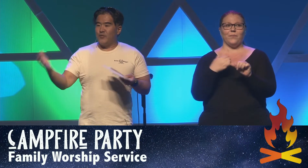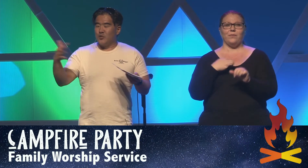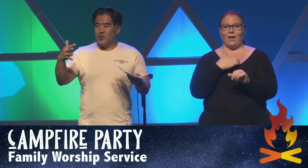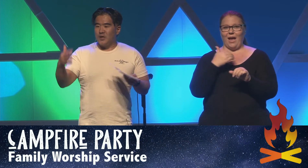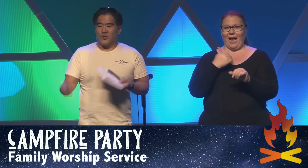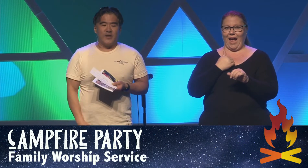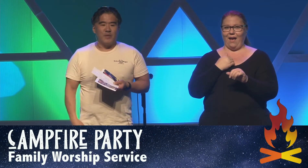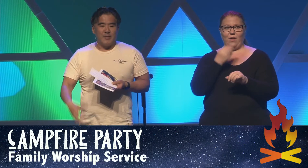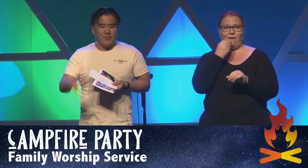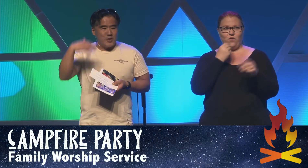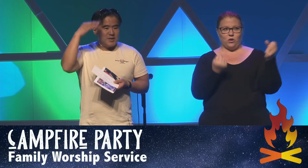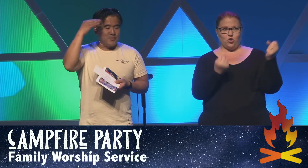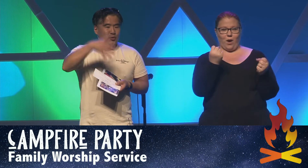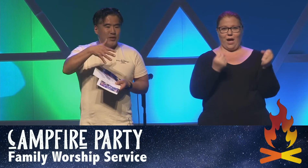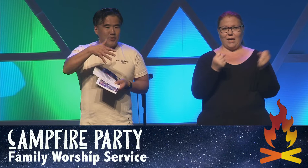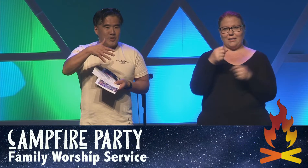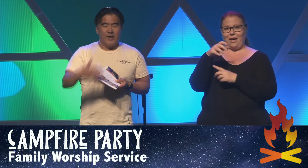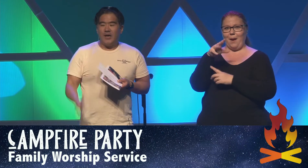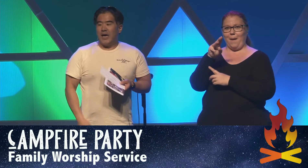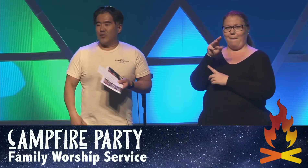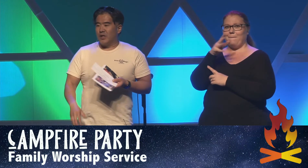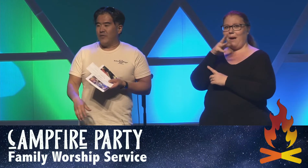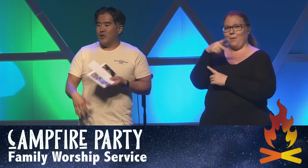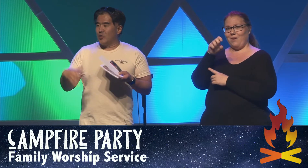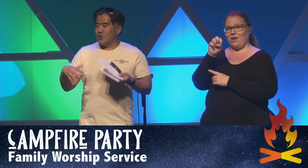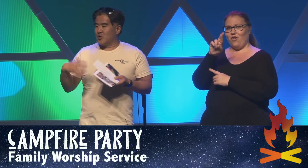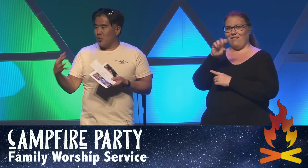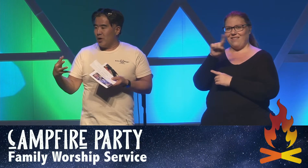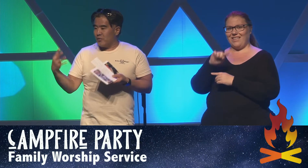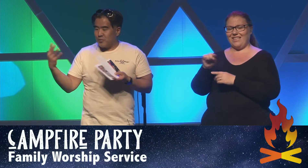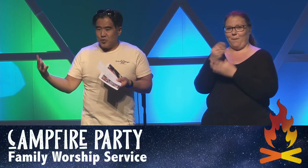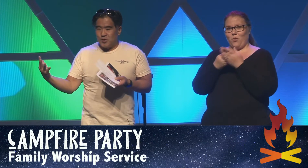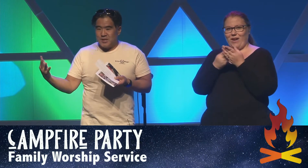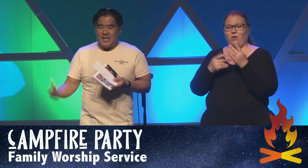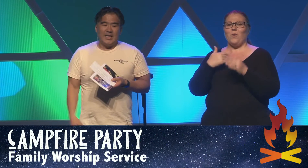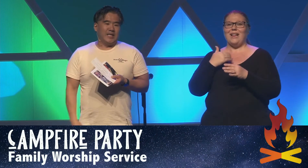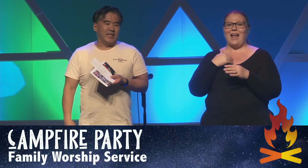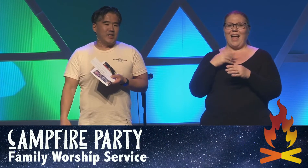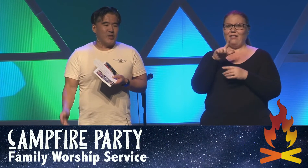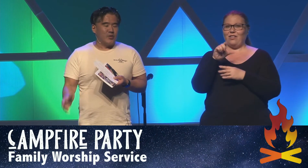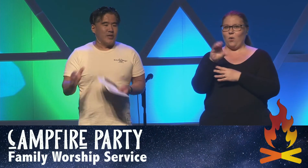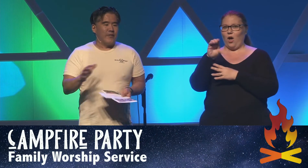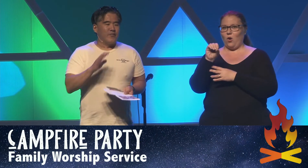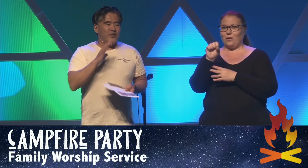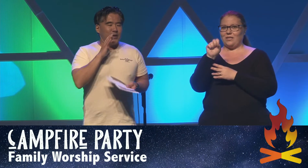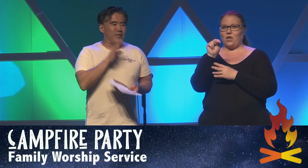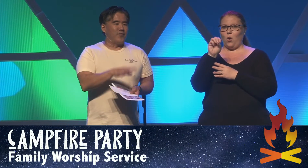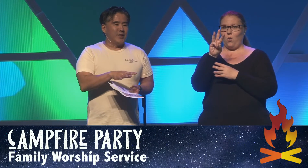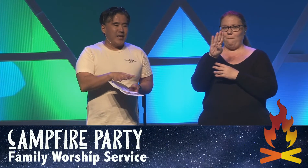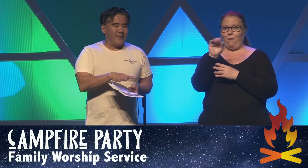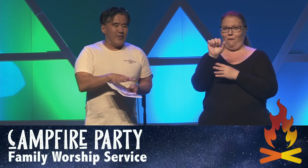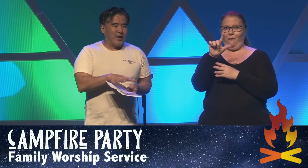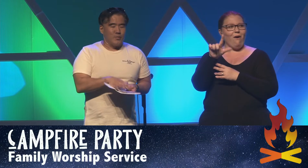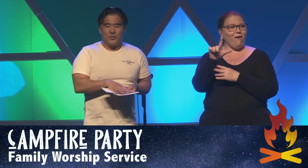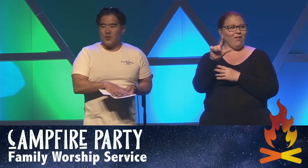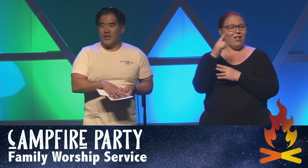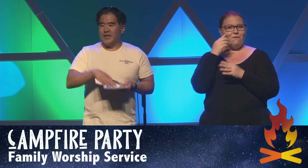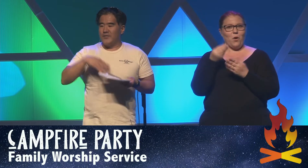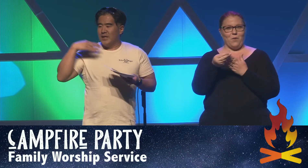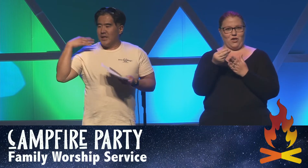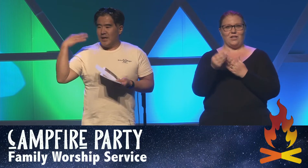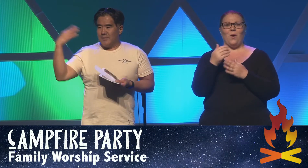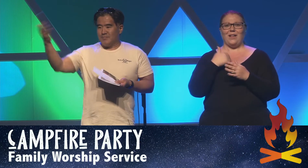couple food trucks. We're going to have Mama Perez's burritos, and we're going to have local snowballs for purchase. In addition to that, we're going to have a very fun campfire booth,